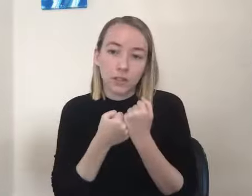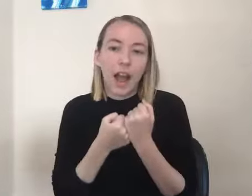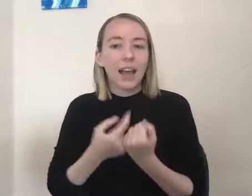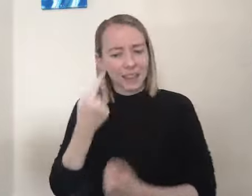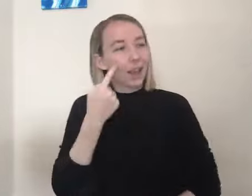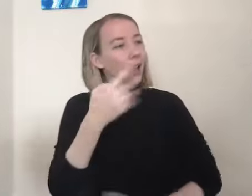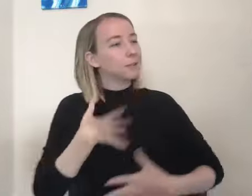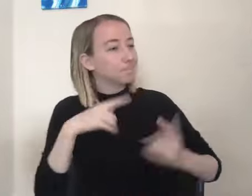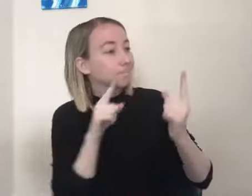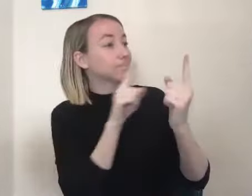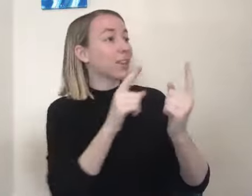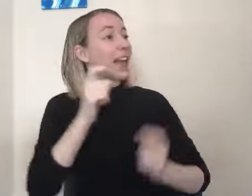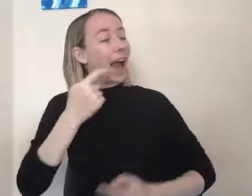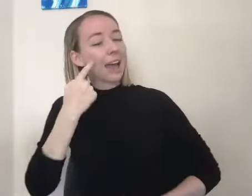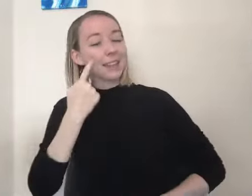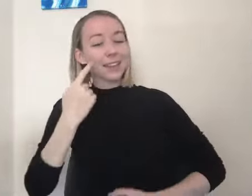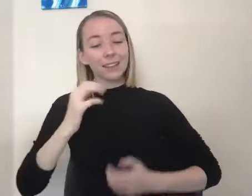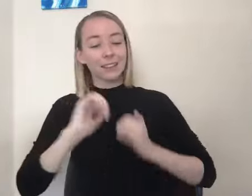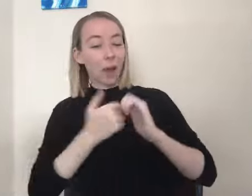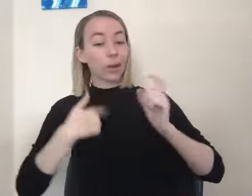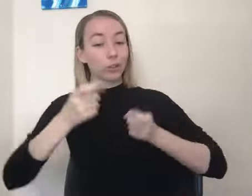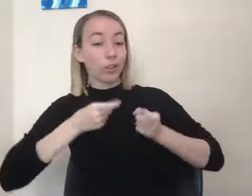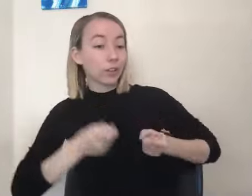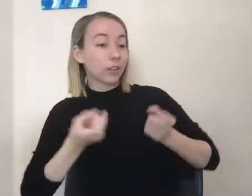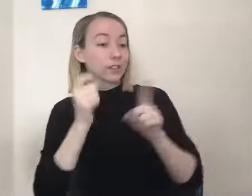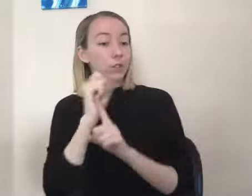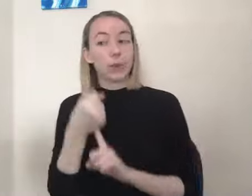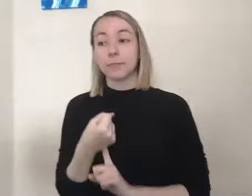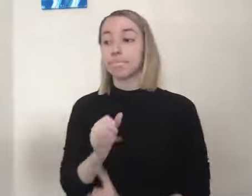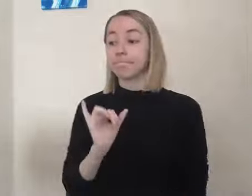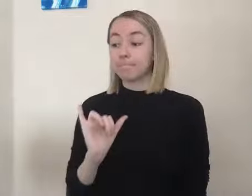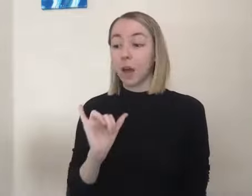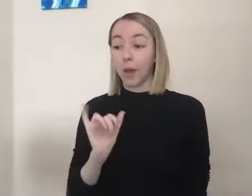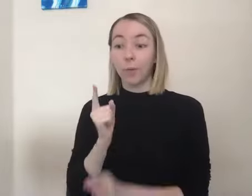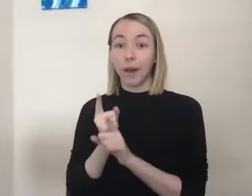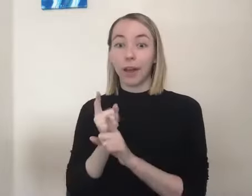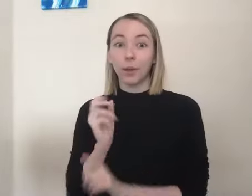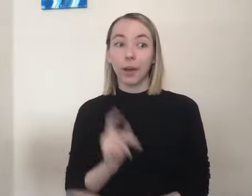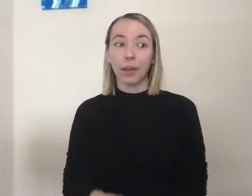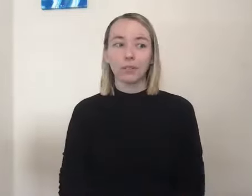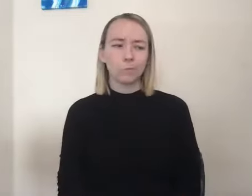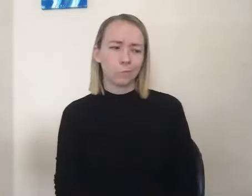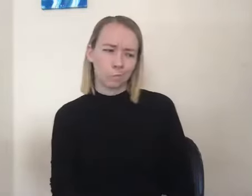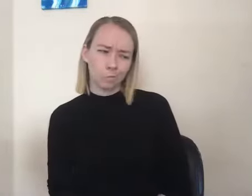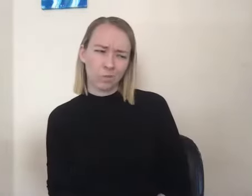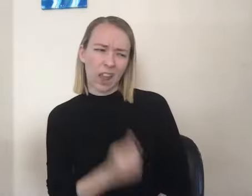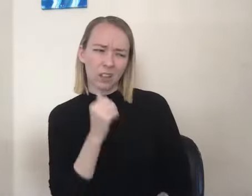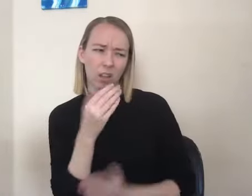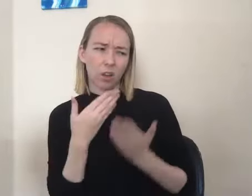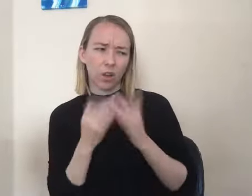easily wallow in self-pity. And I would decide, this is what I'm going to do. And I would go to my sponsor and think, I think this is the way I